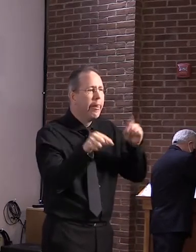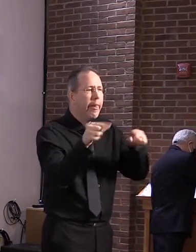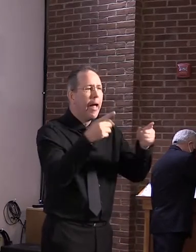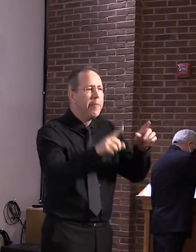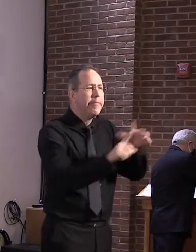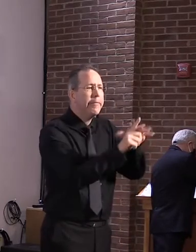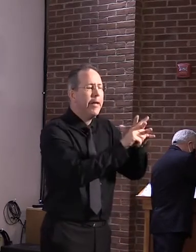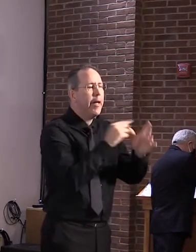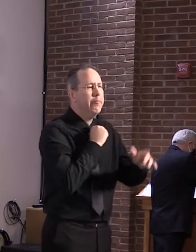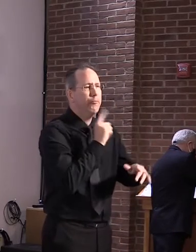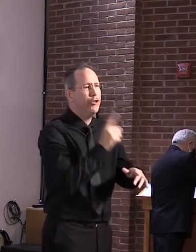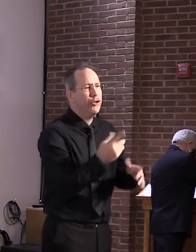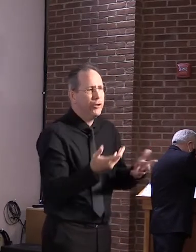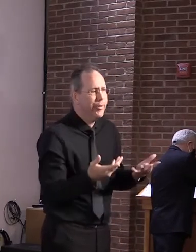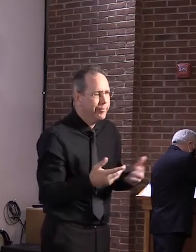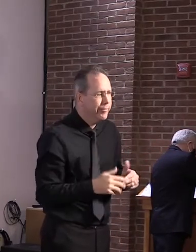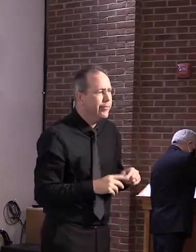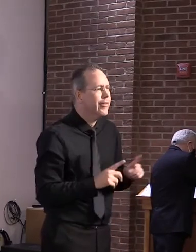have heard,